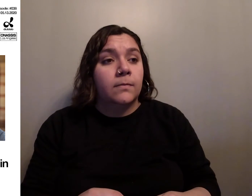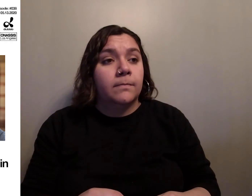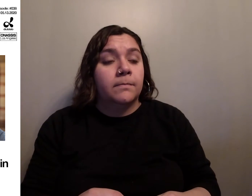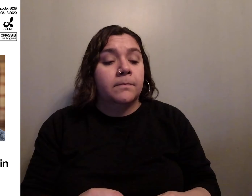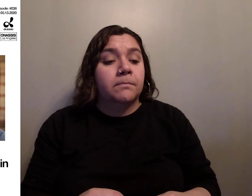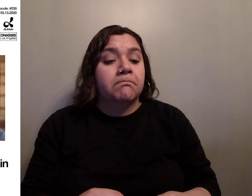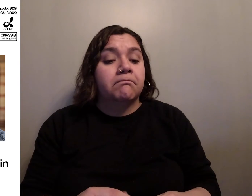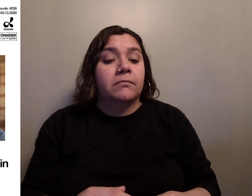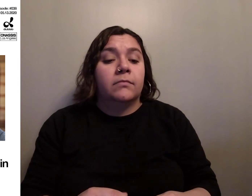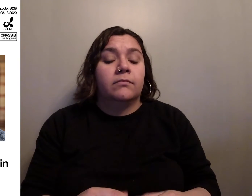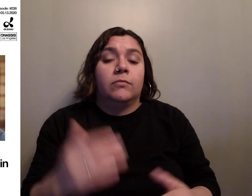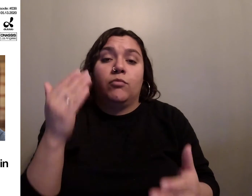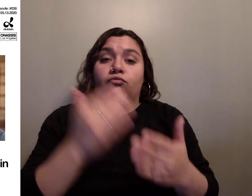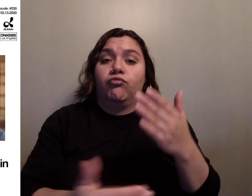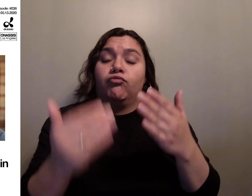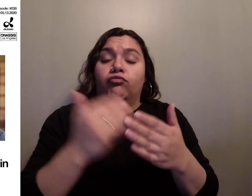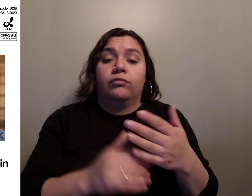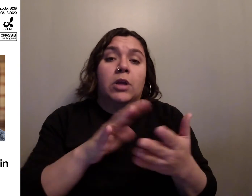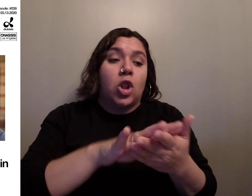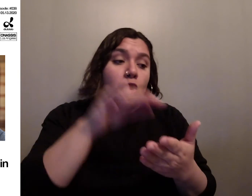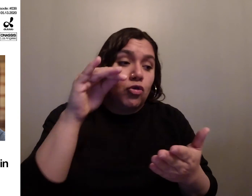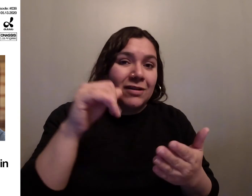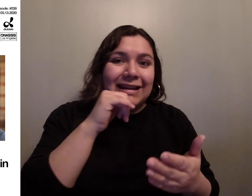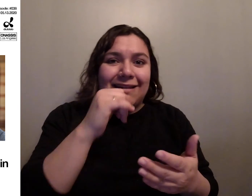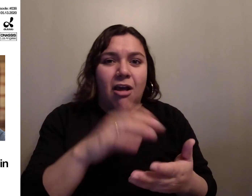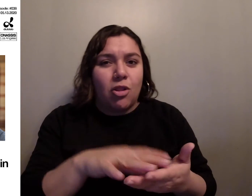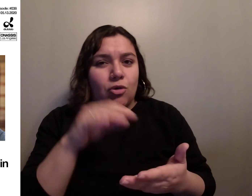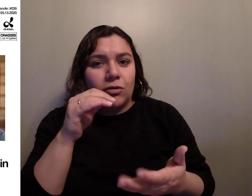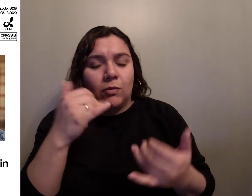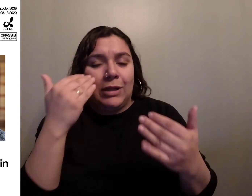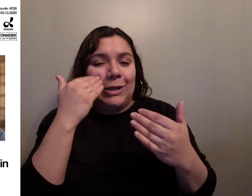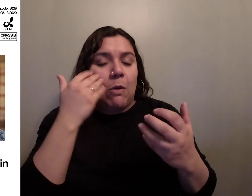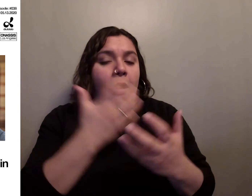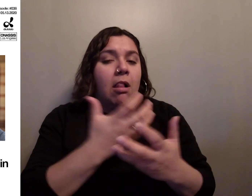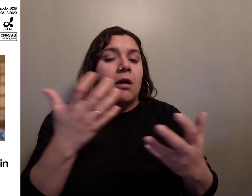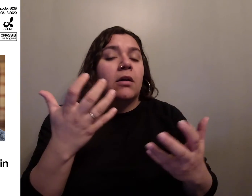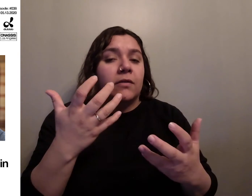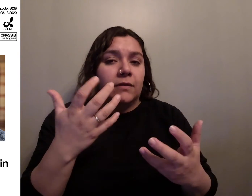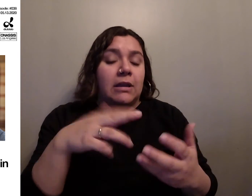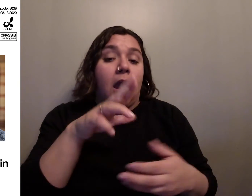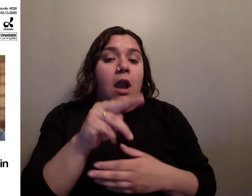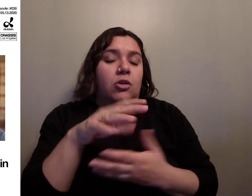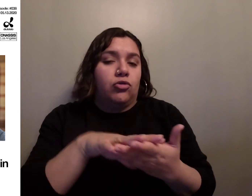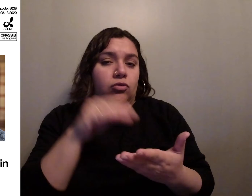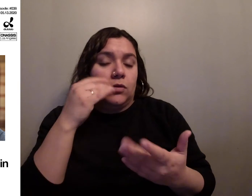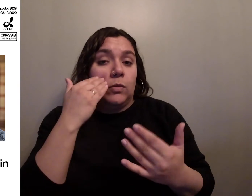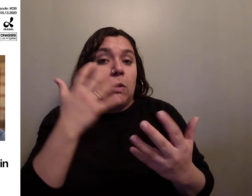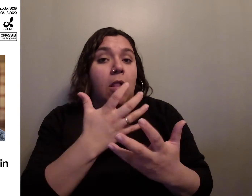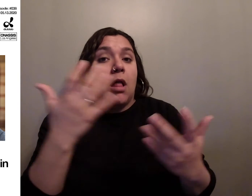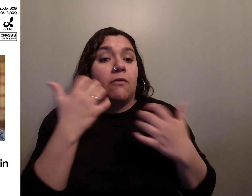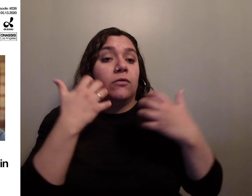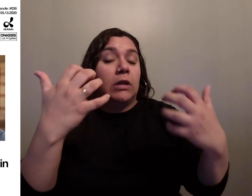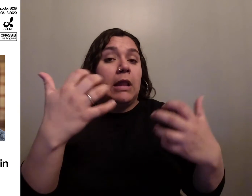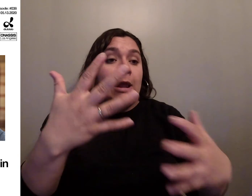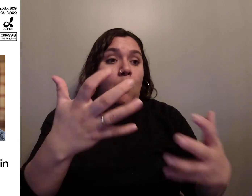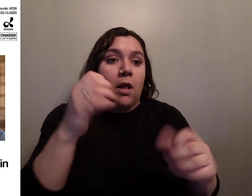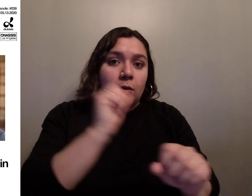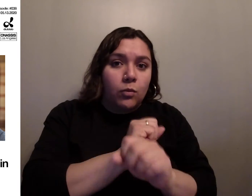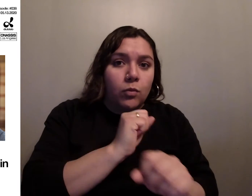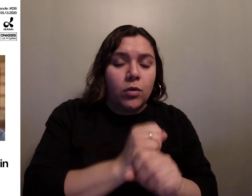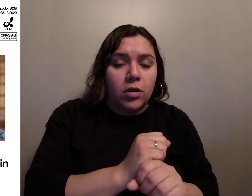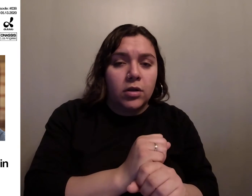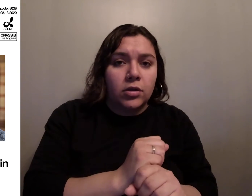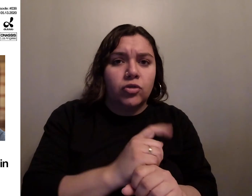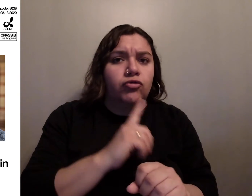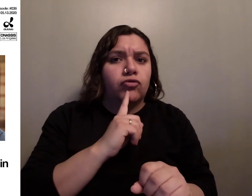And a lot is the constant learning and unlearning, because we already know that many of the audiences,